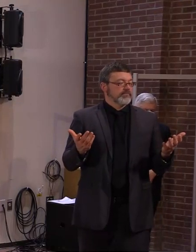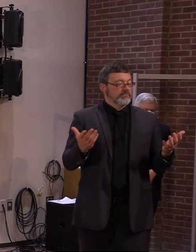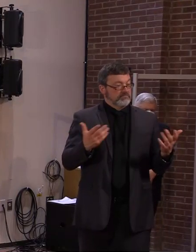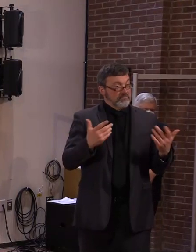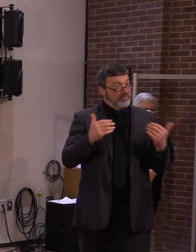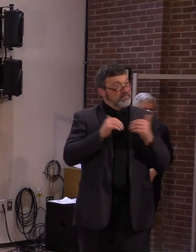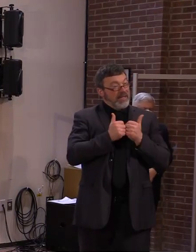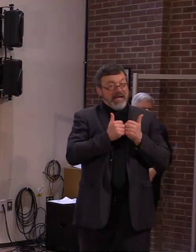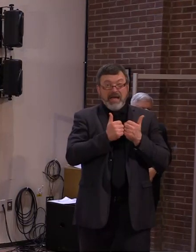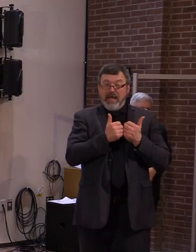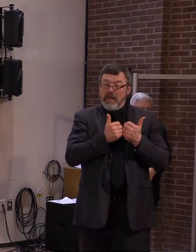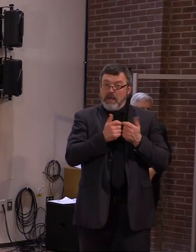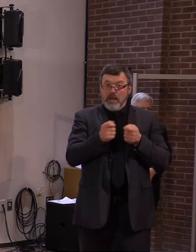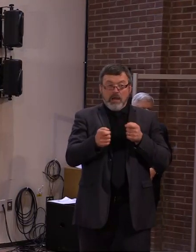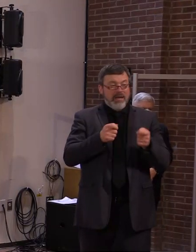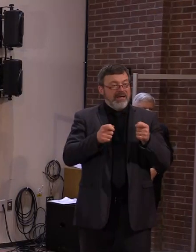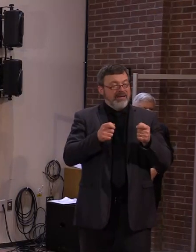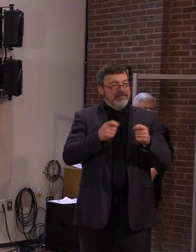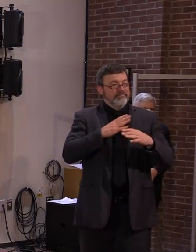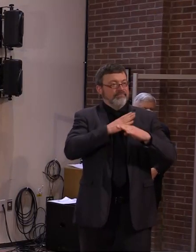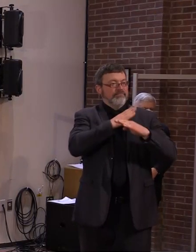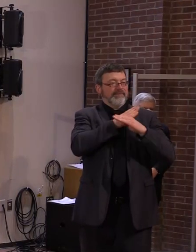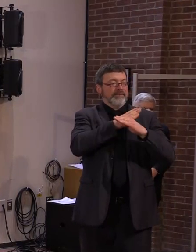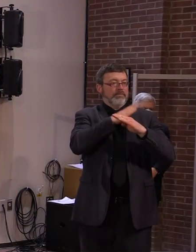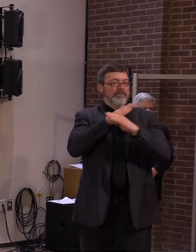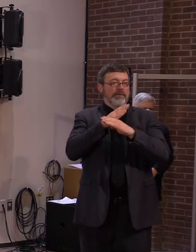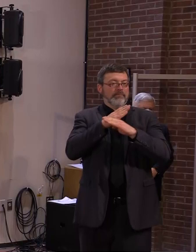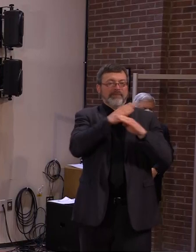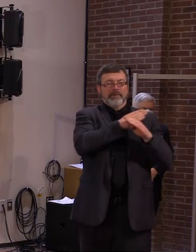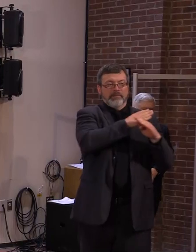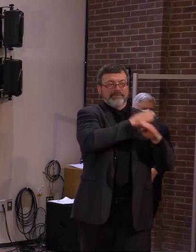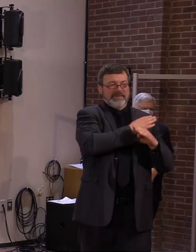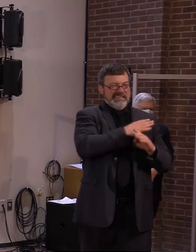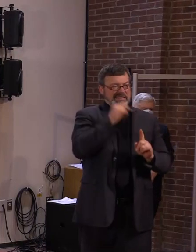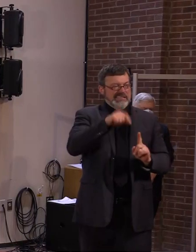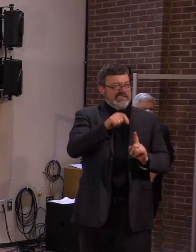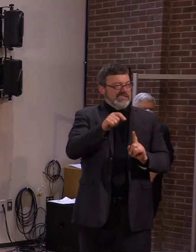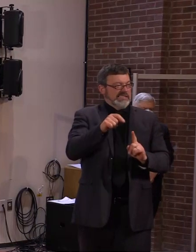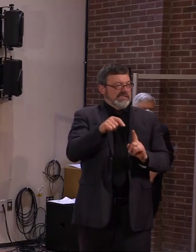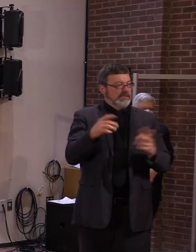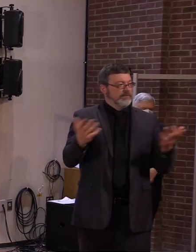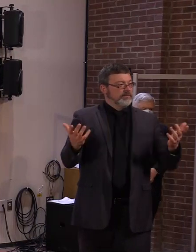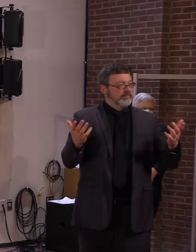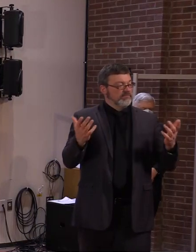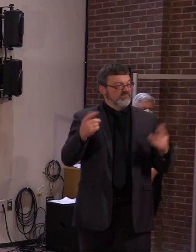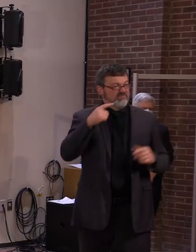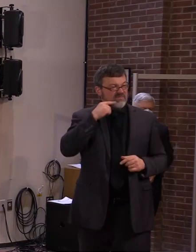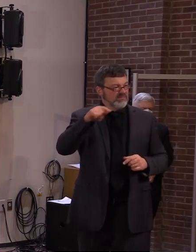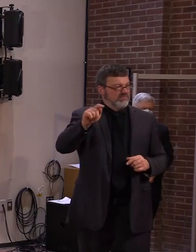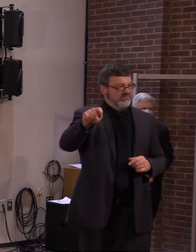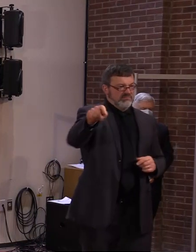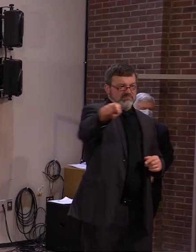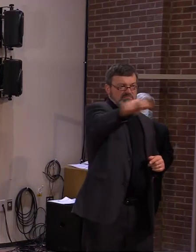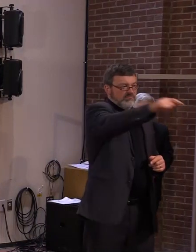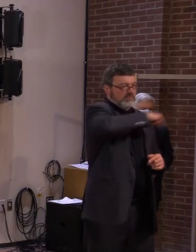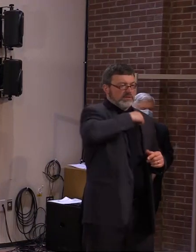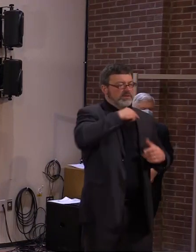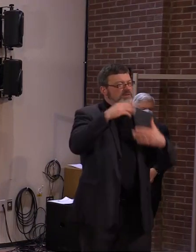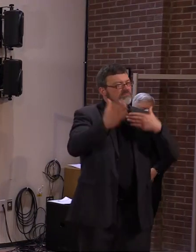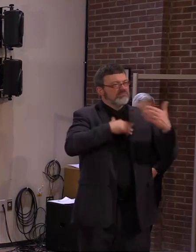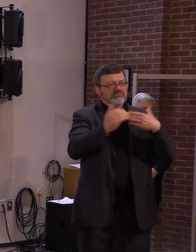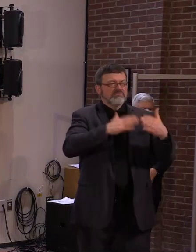our lives, someone who's older, someone too young to be vaccinated, someone with a medical